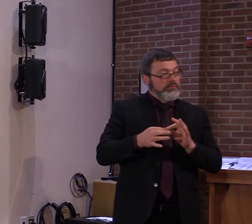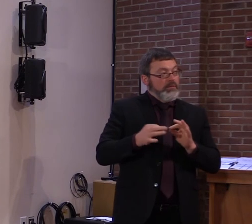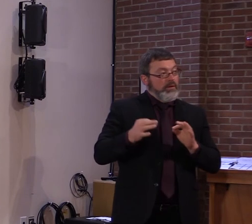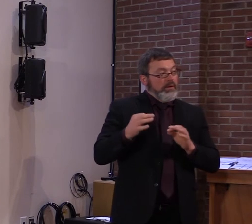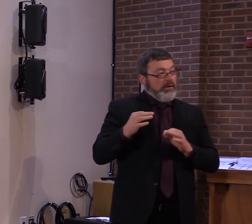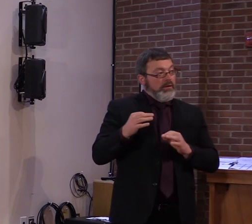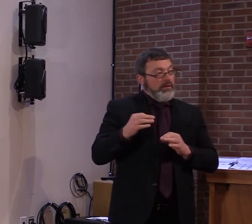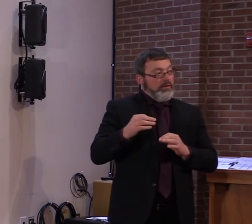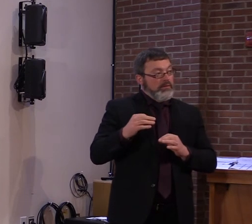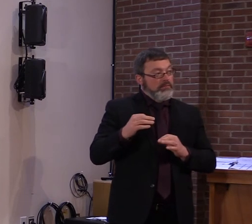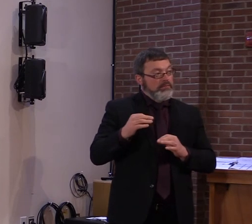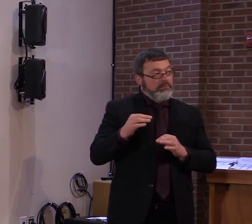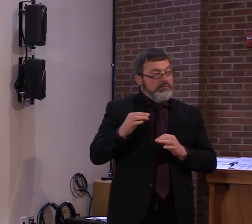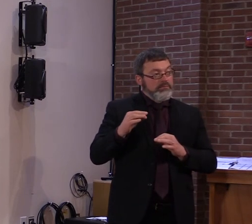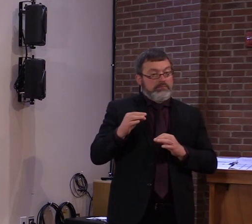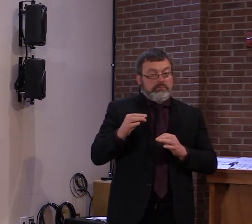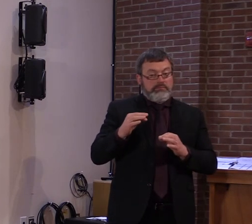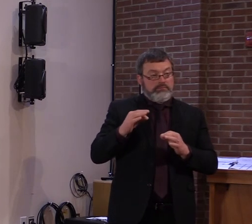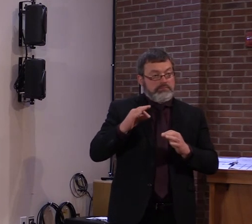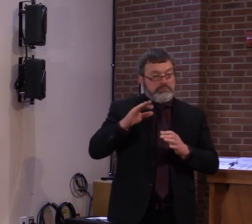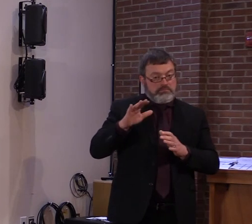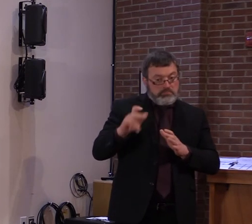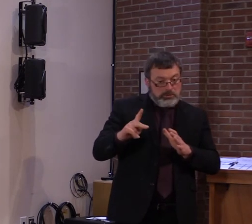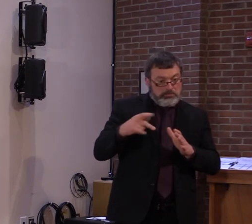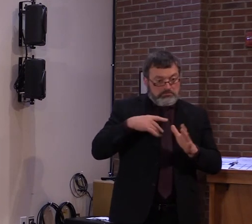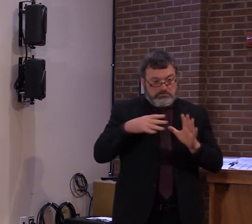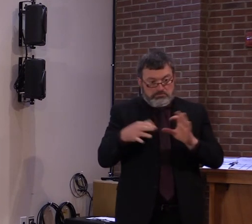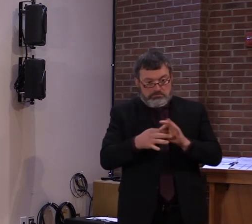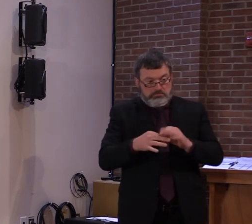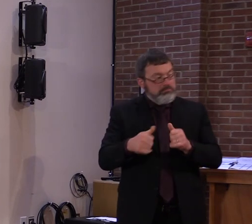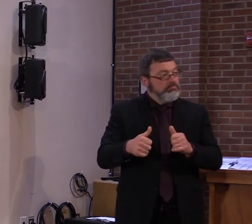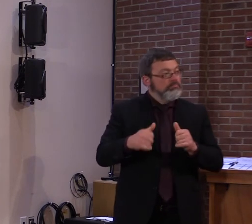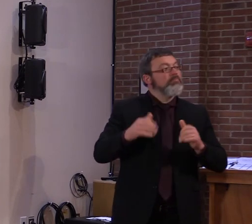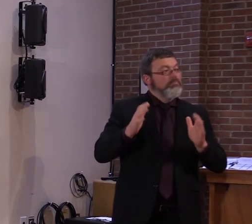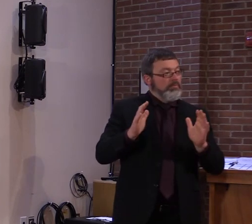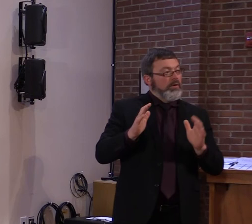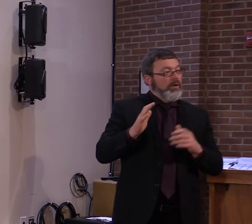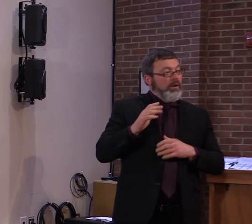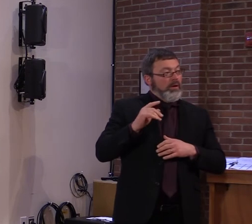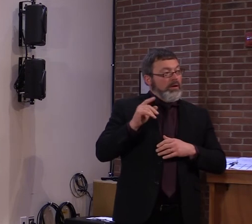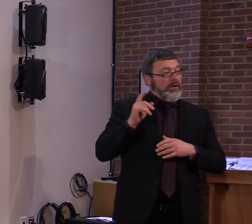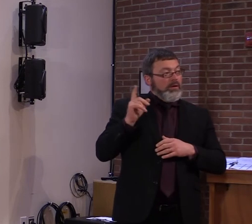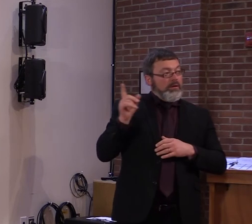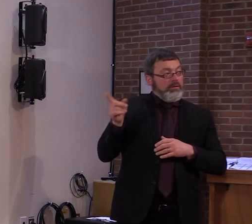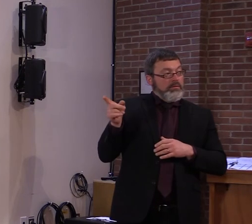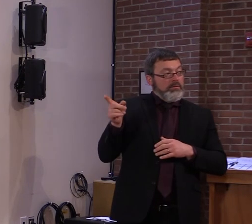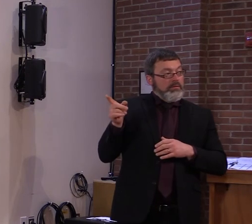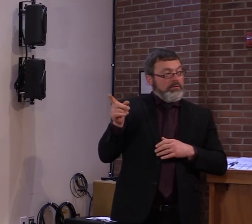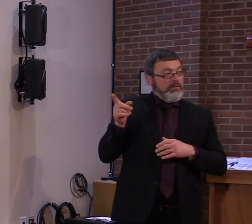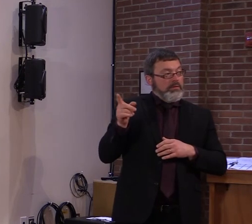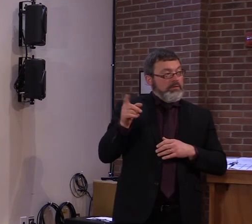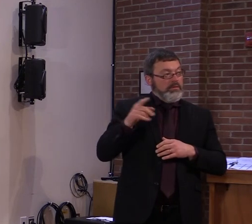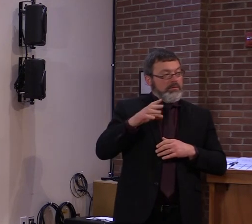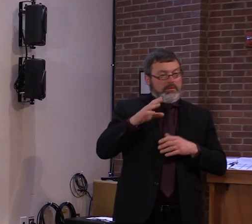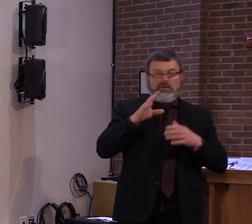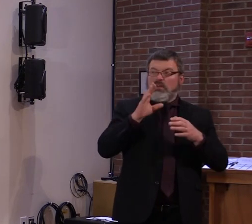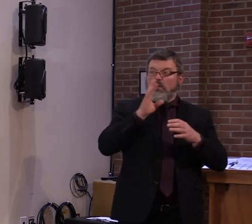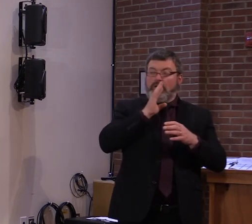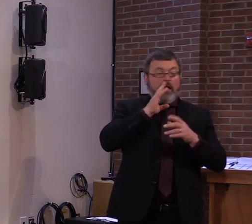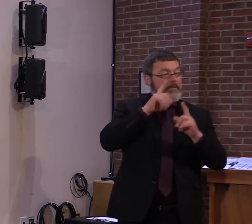Okay, thank you. Speaking of data and science, in today's Free Press, there